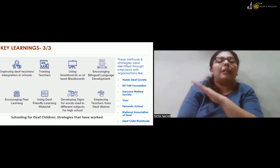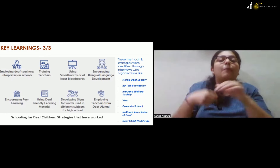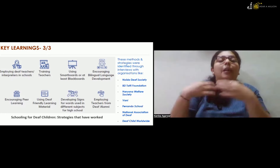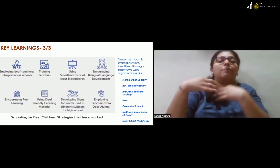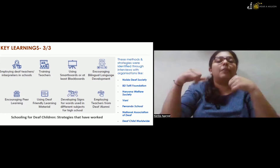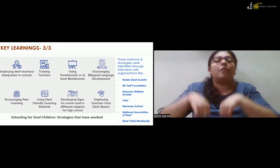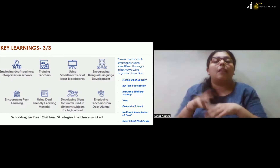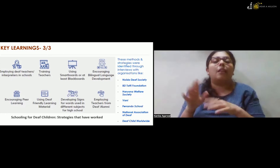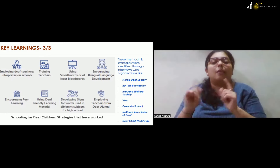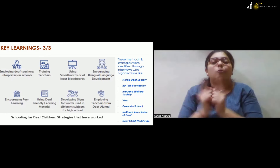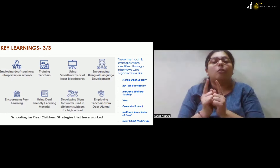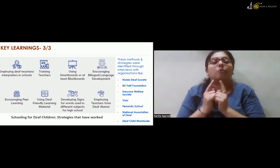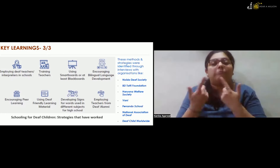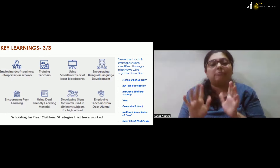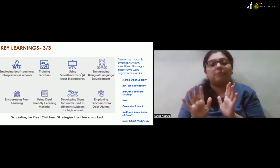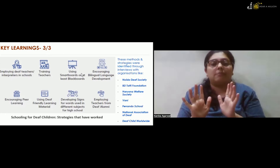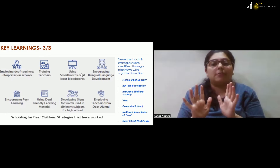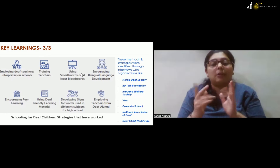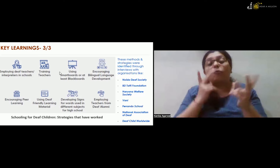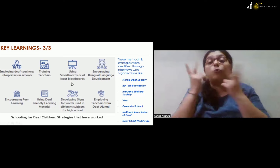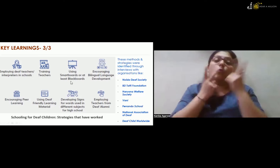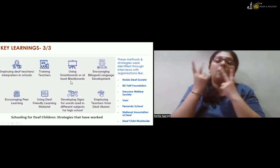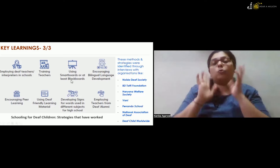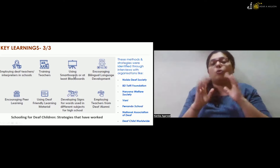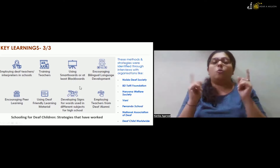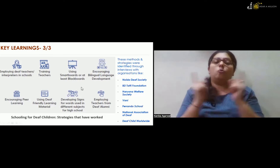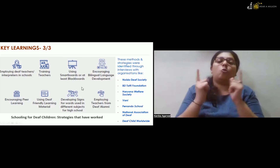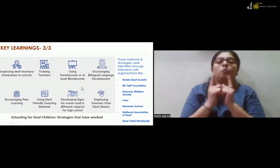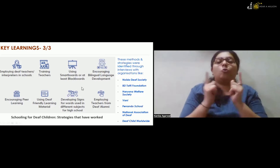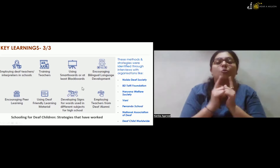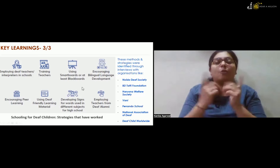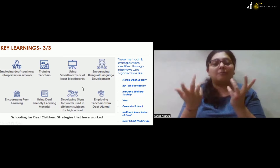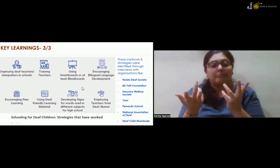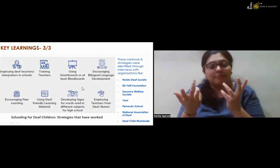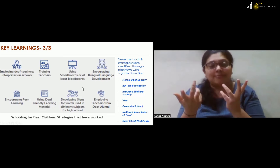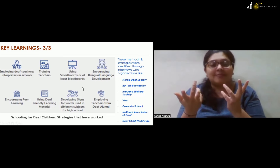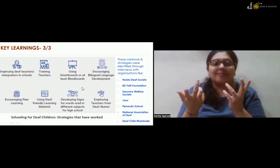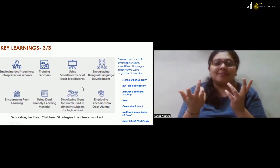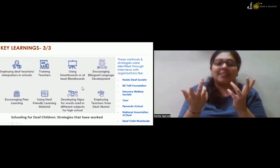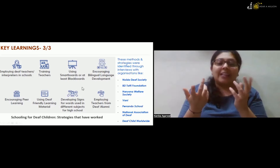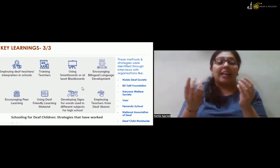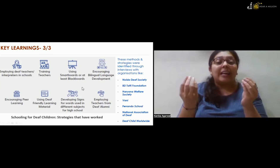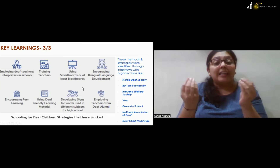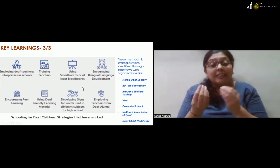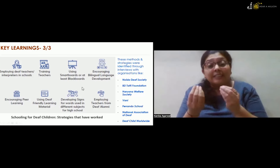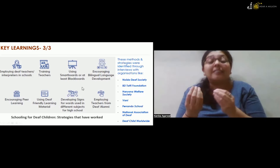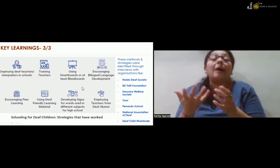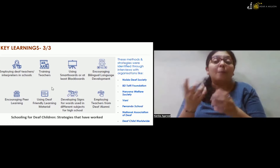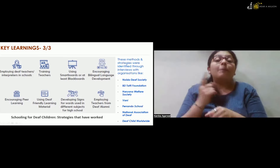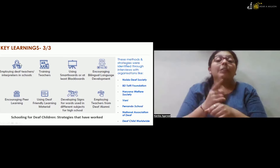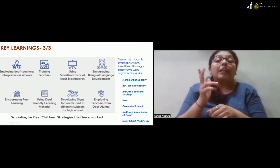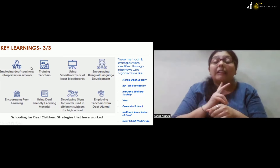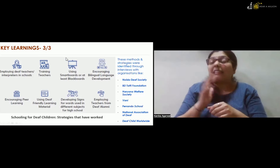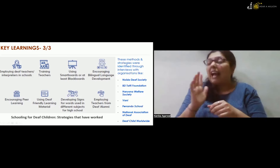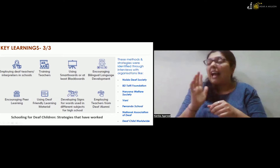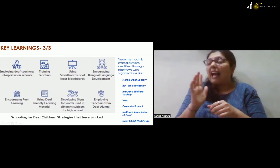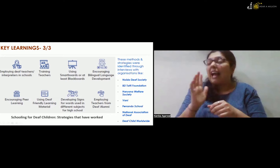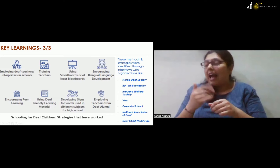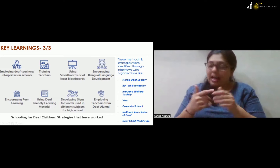So if you just ask strategies that have worked, so it is very difficult for them also to put it into words.